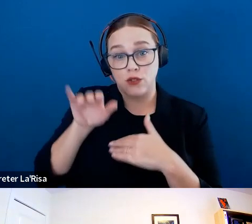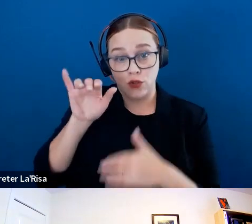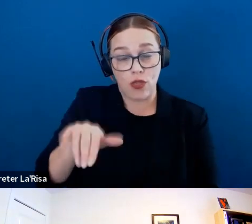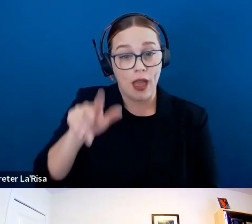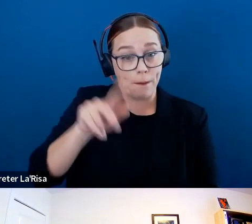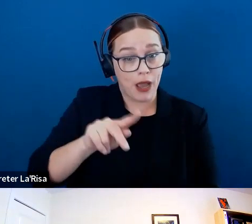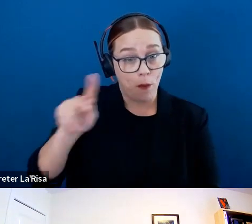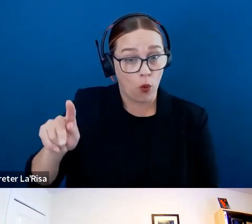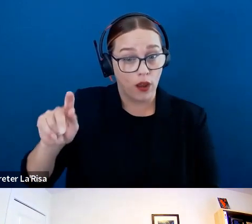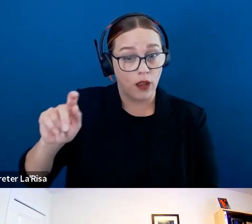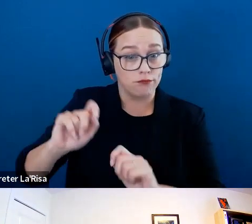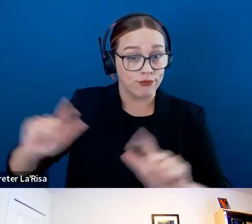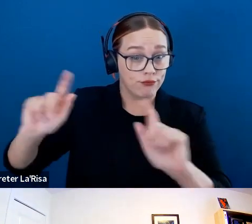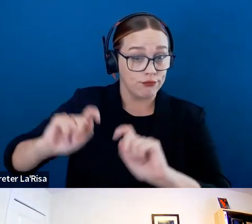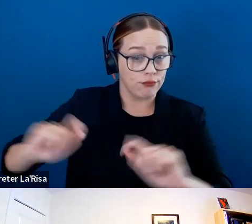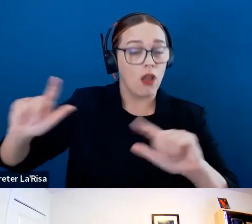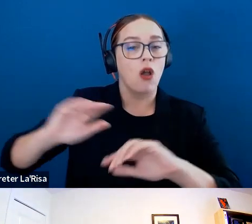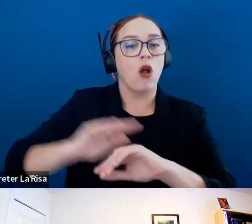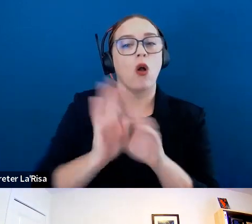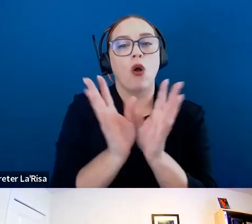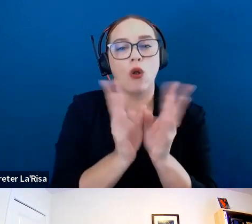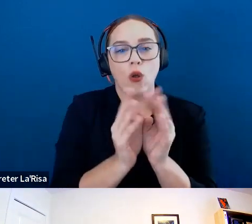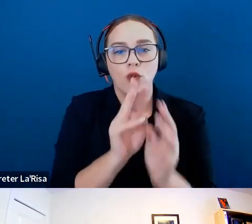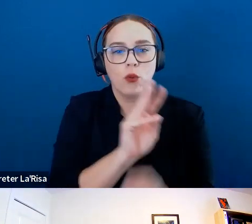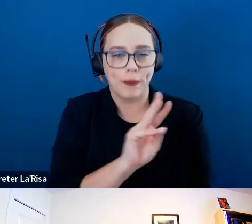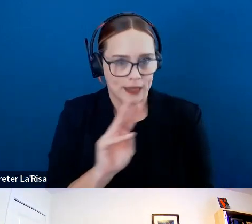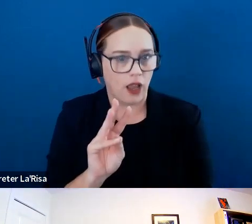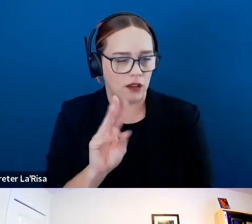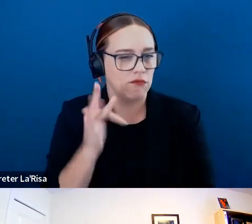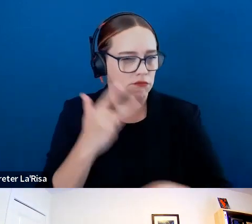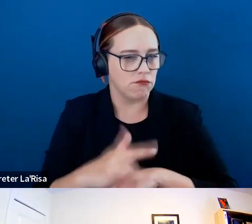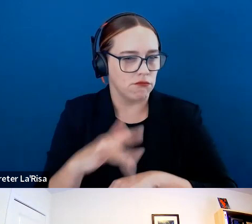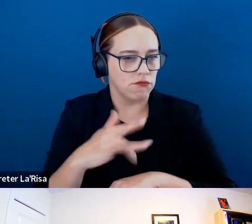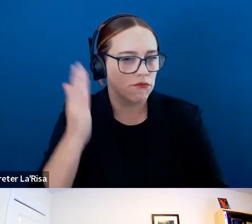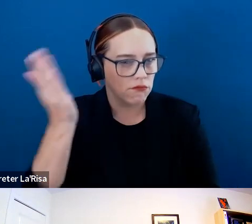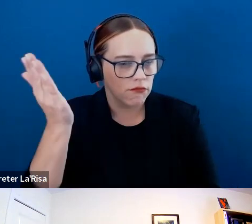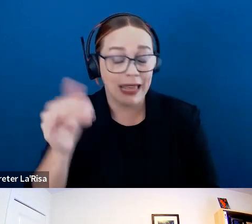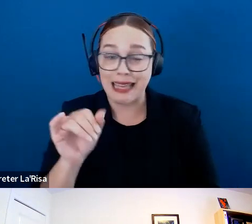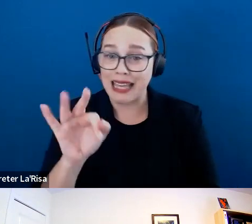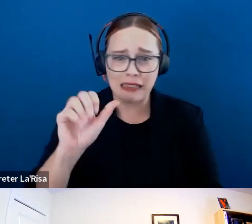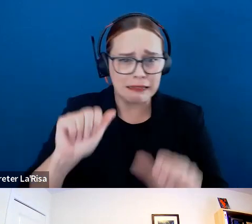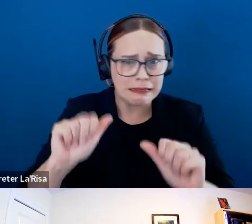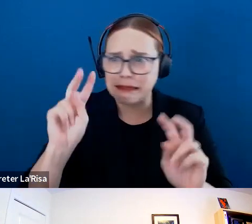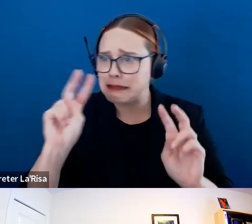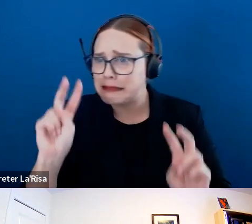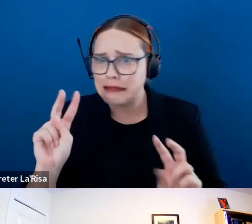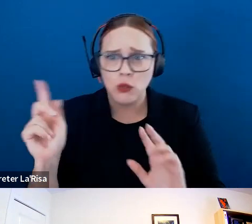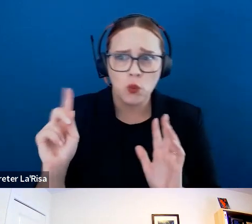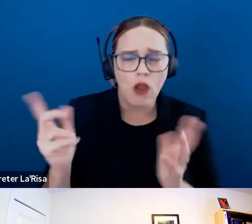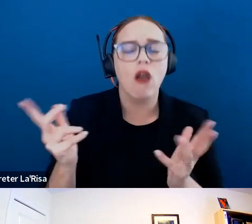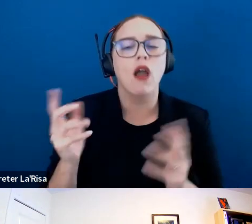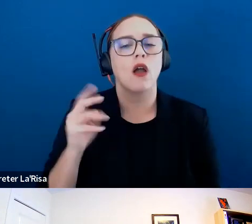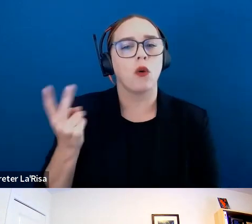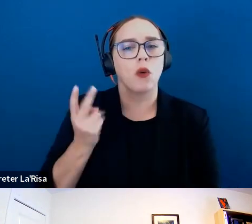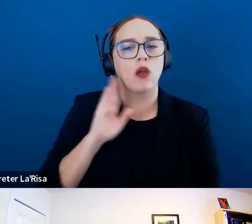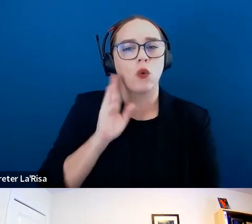the conference, on the conference website. But if not, or if you can't locate that, Melanie and I are going to